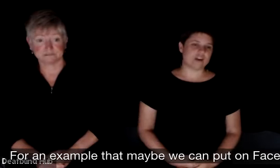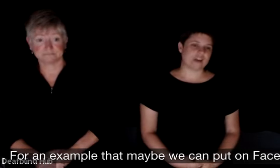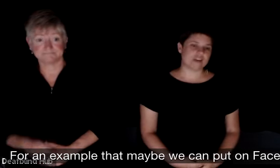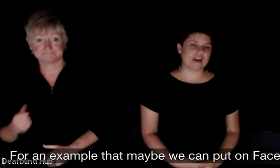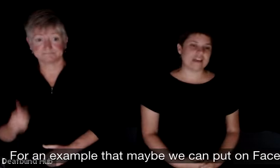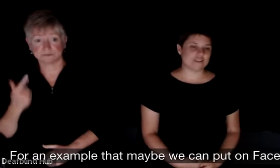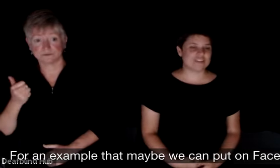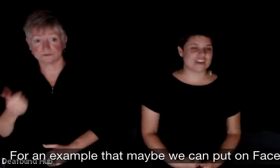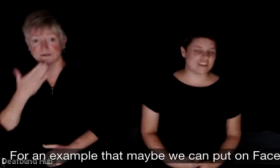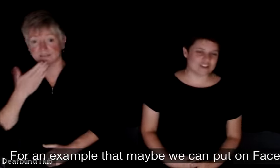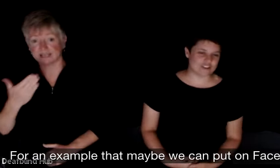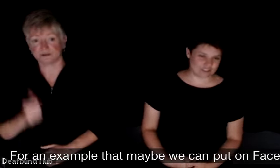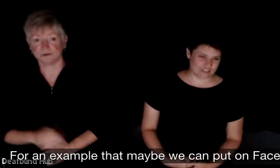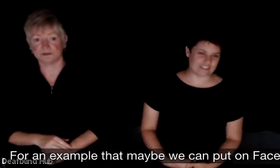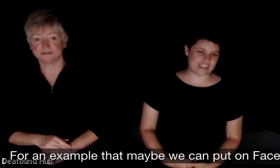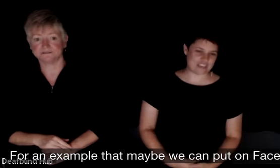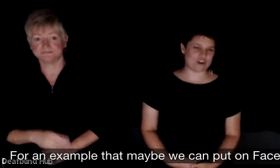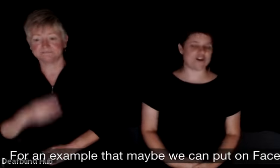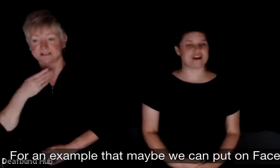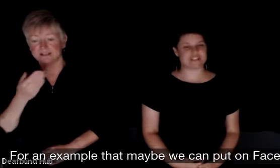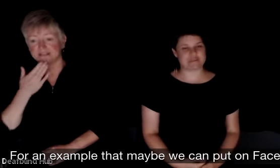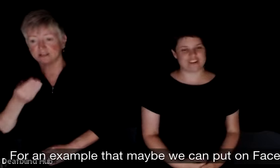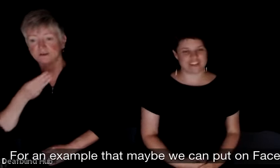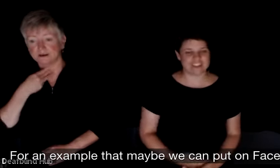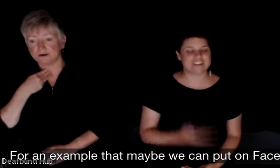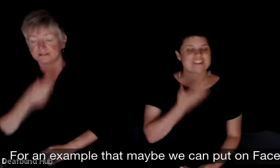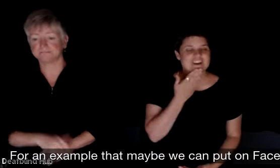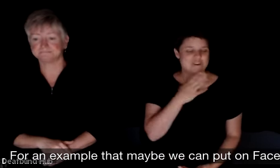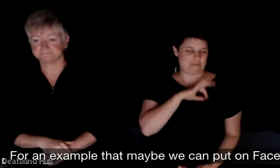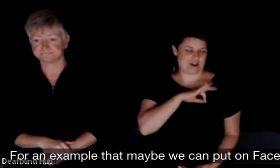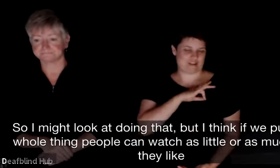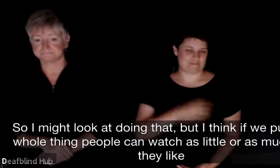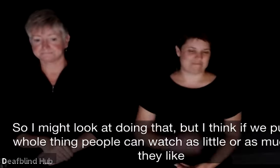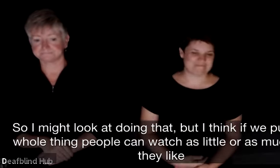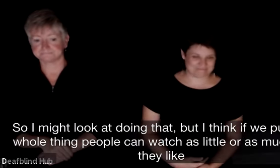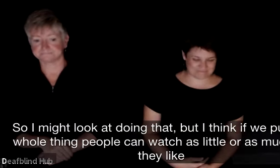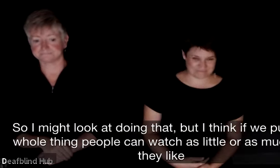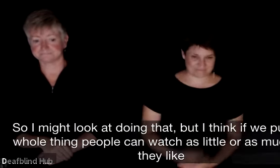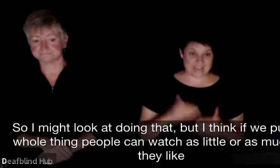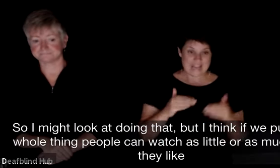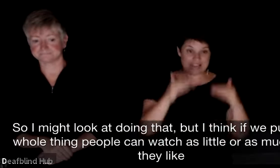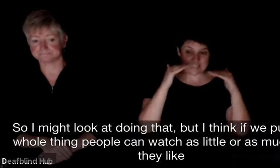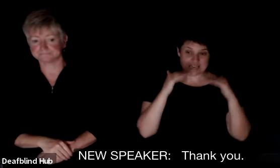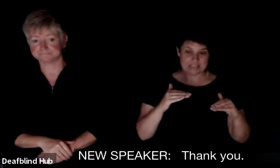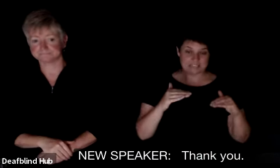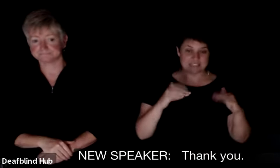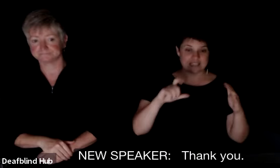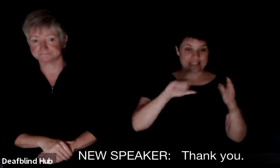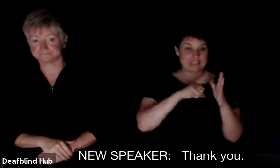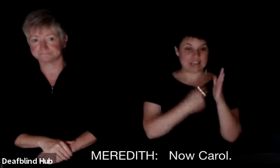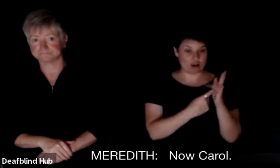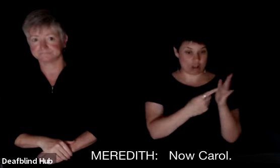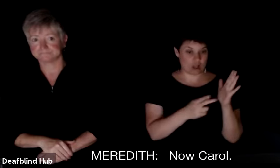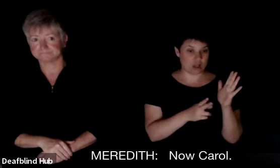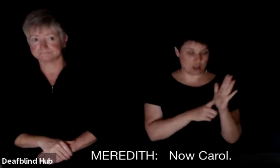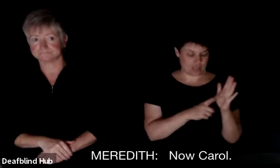Yeah, okay, great. Good, thank you. Okay. Thank you very Paola. much, Meredith. So now Carol. Yep, screen.